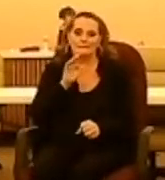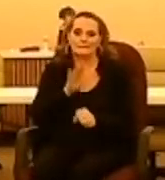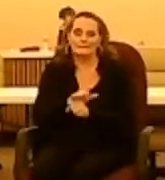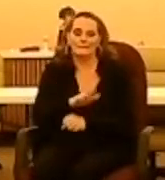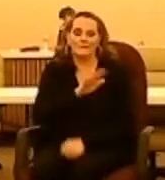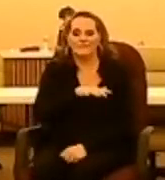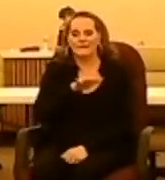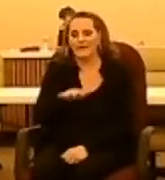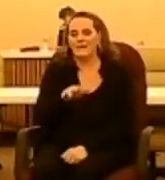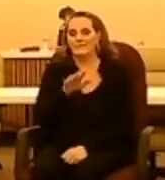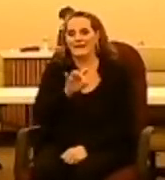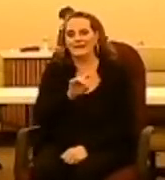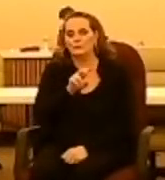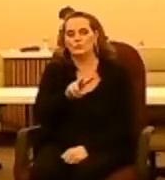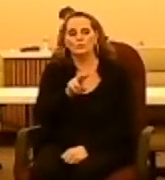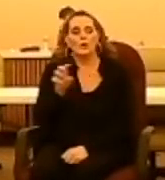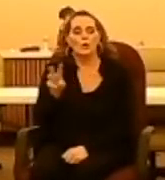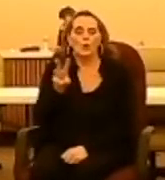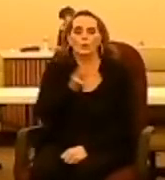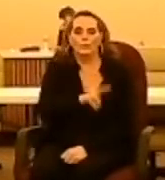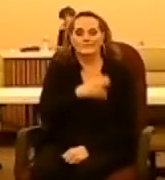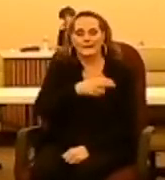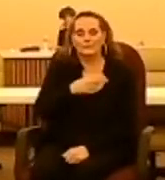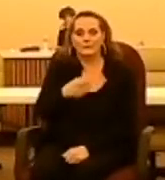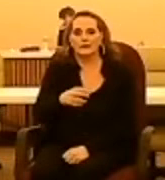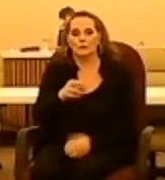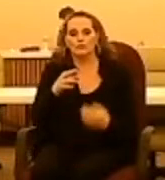5582 West Henrietta Road property as a historic site.